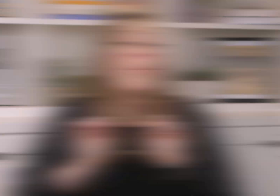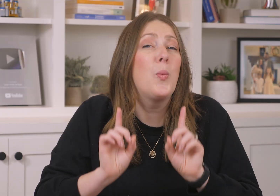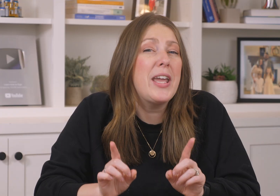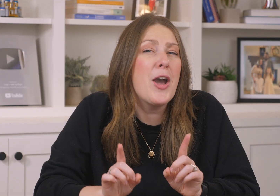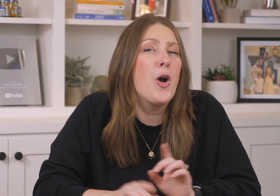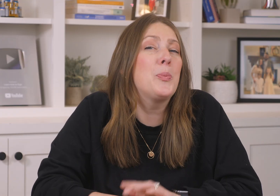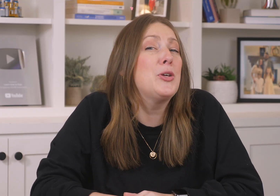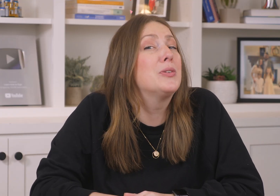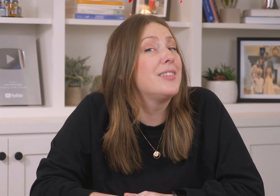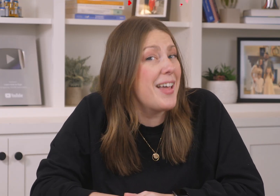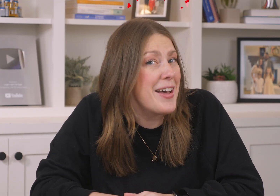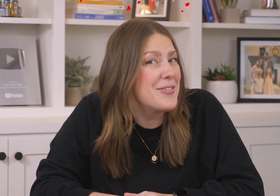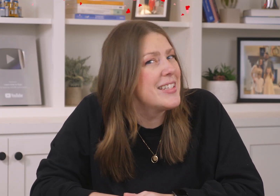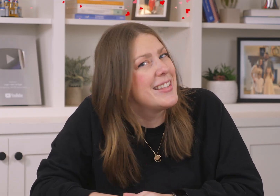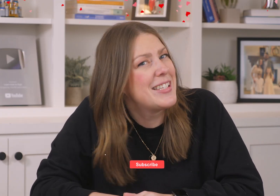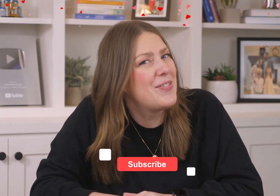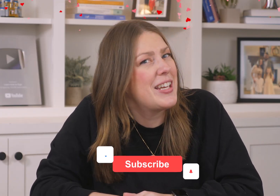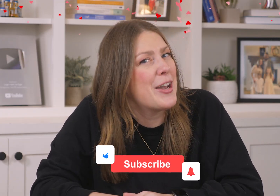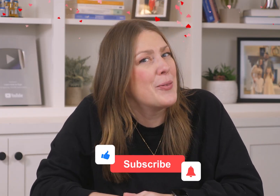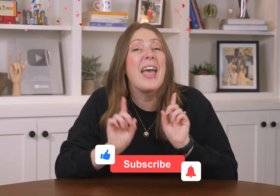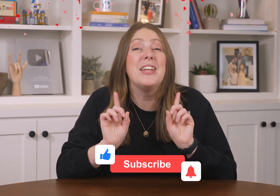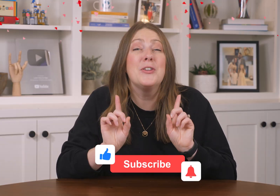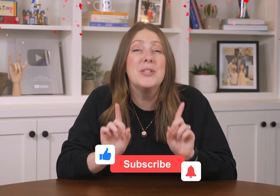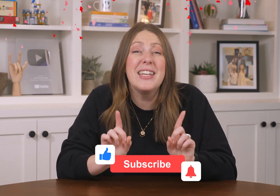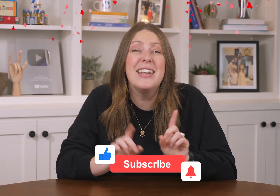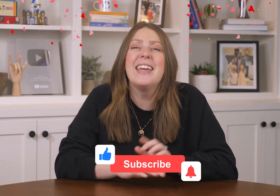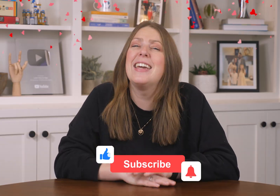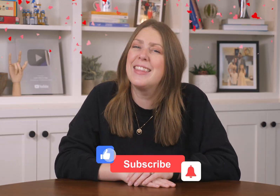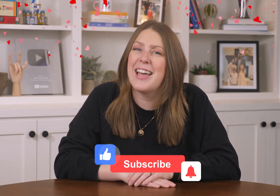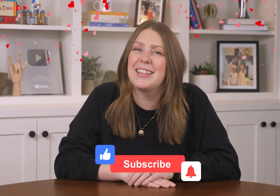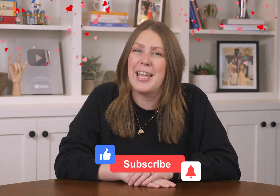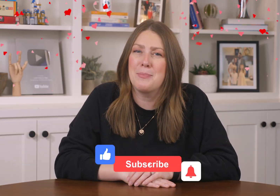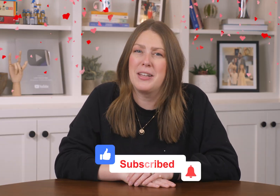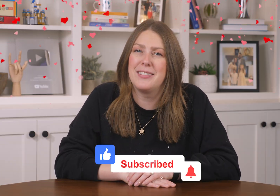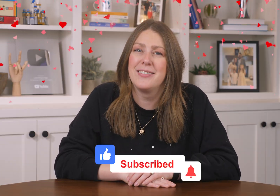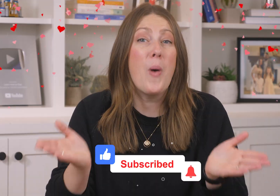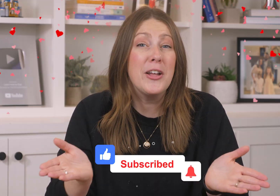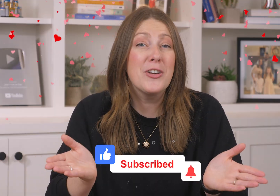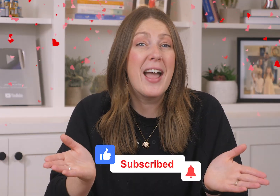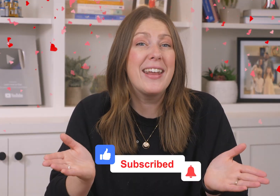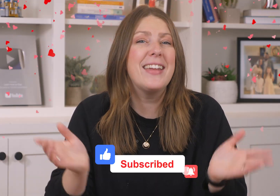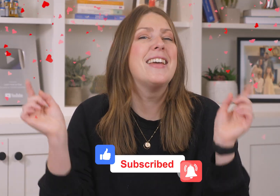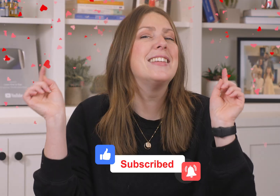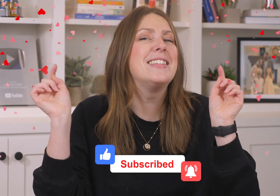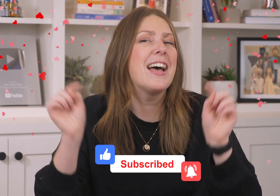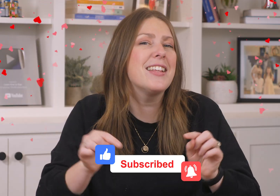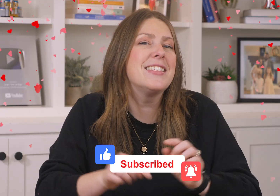We hope you loved this video. And if you did, hit that like button. While you're at it, tell us in the